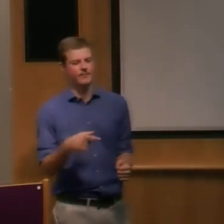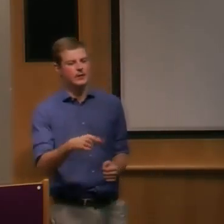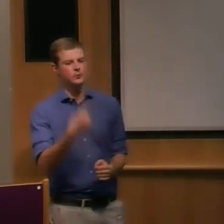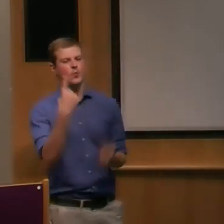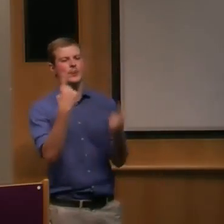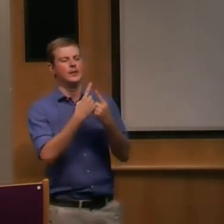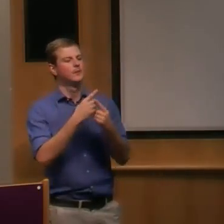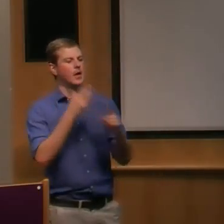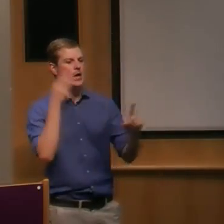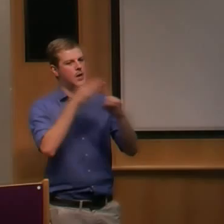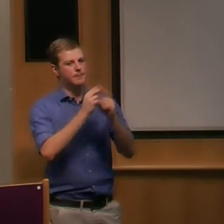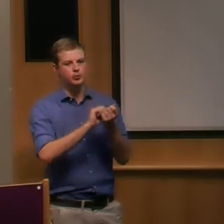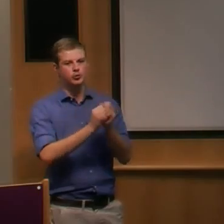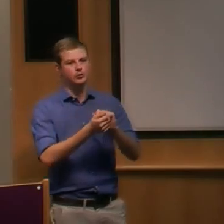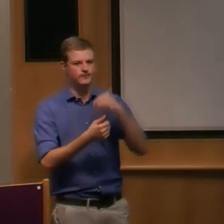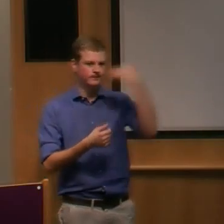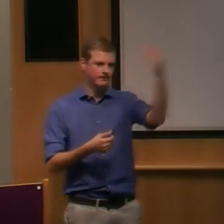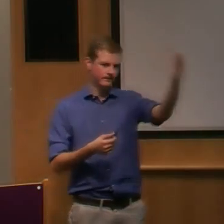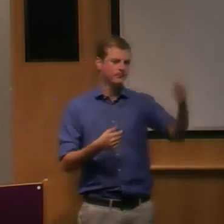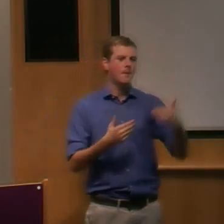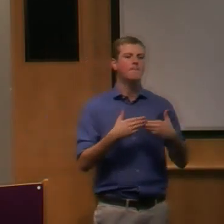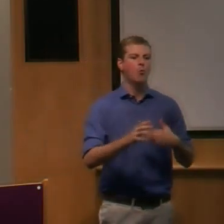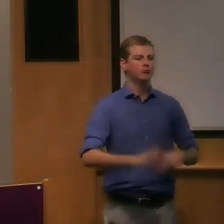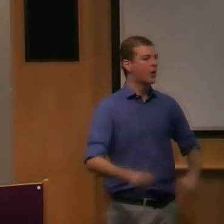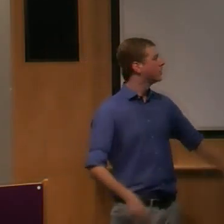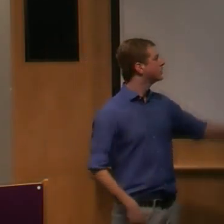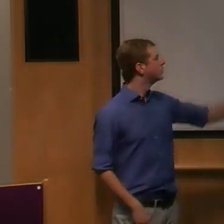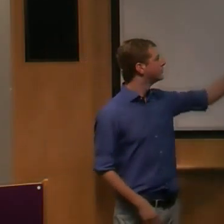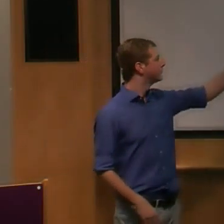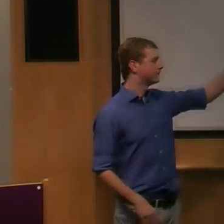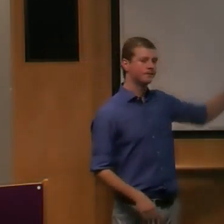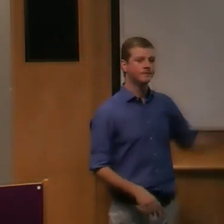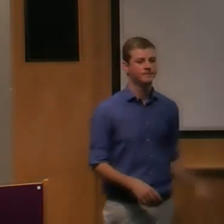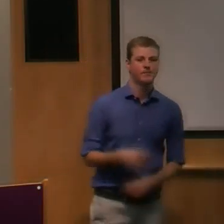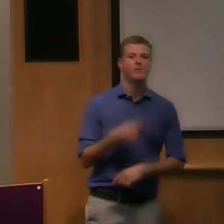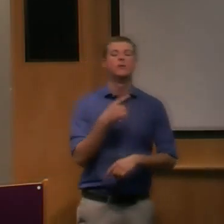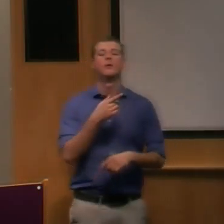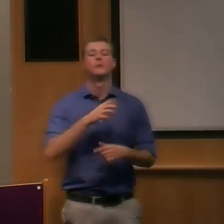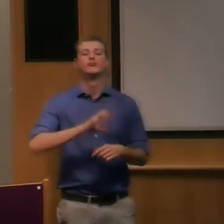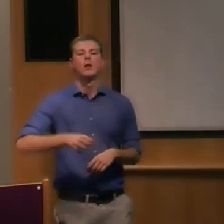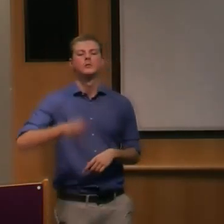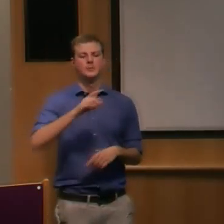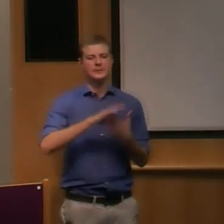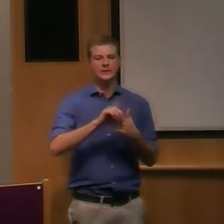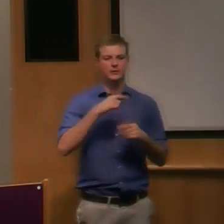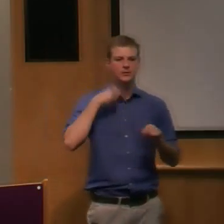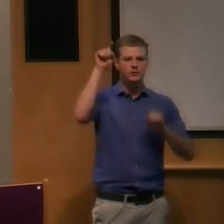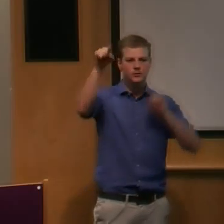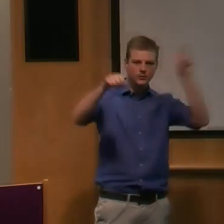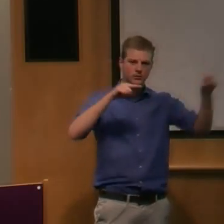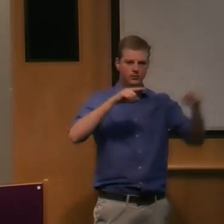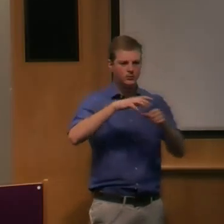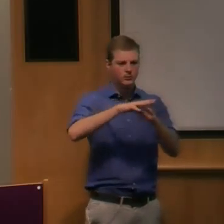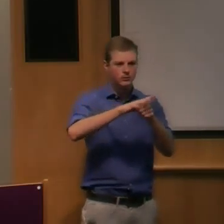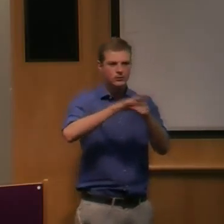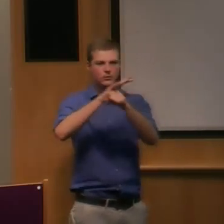a London-centric events that are taking place. And we appreciate that we need to go out to the regions and we